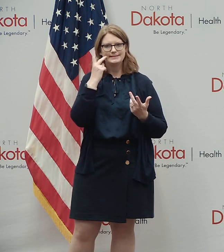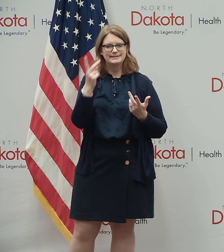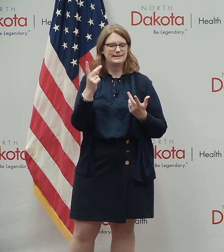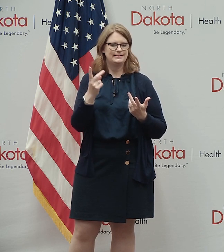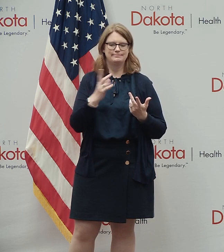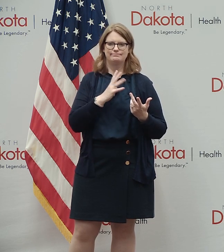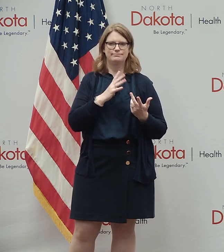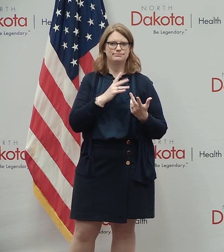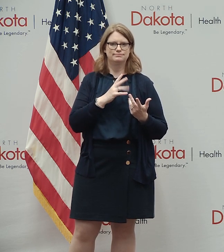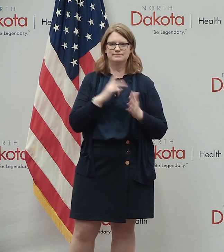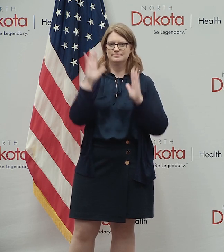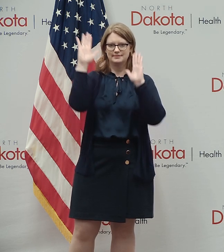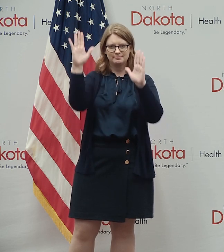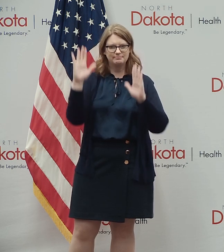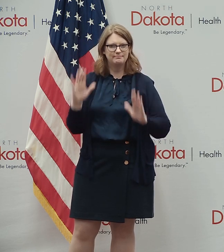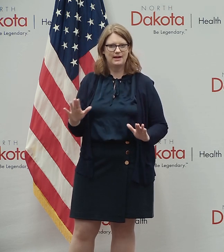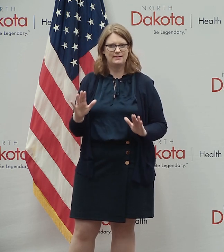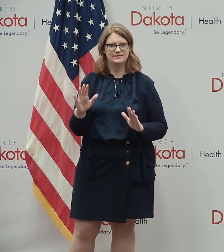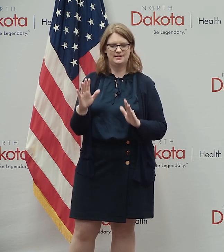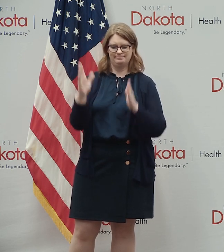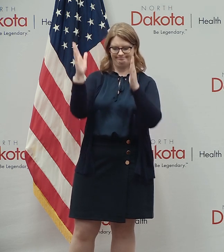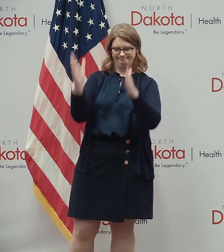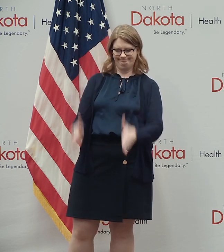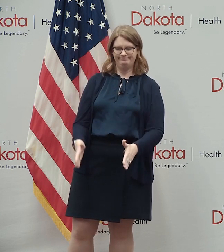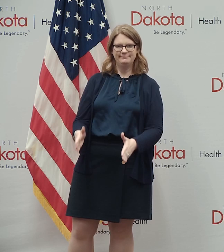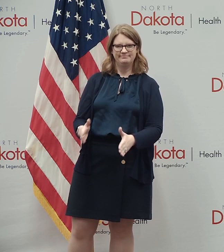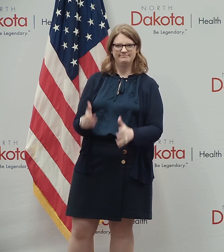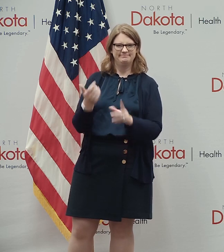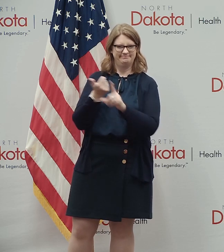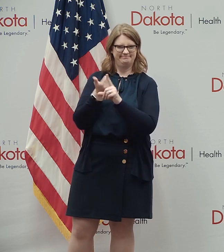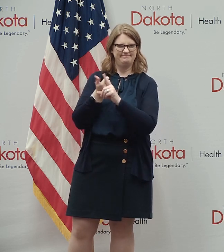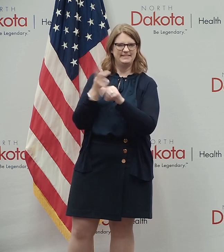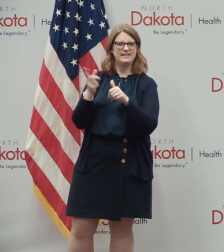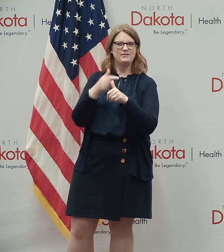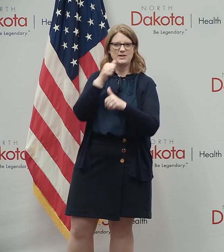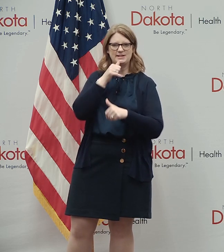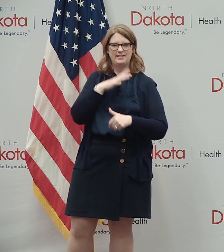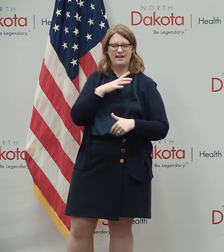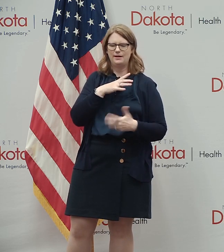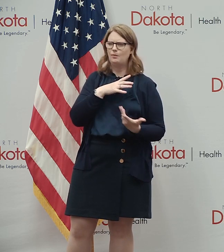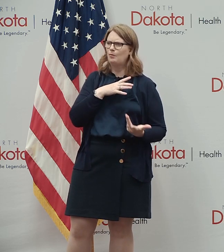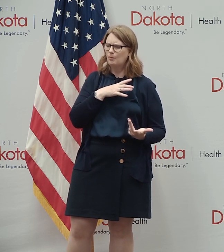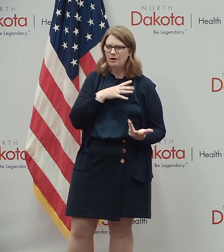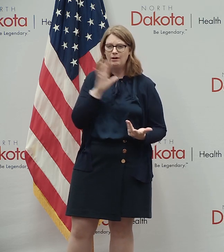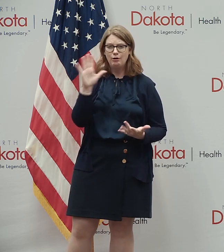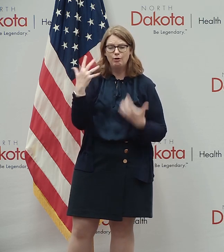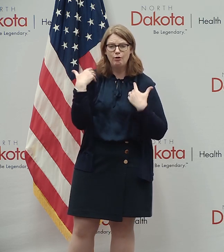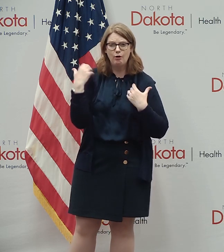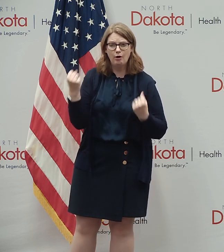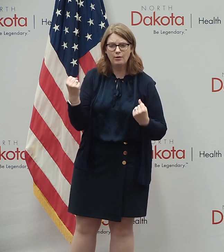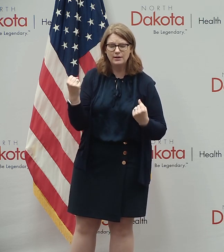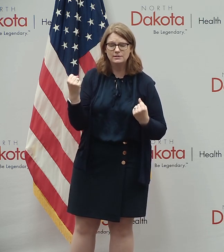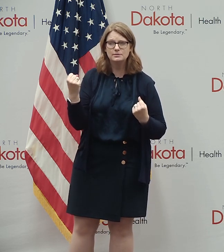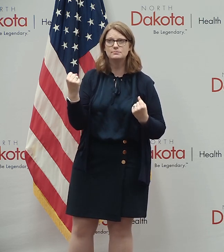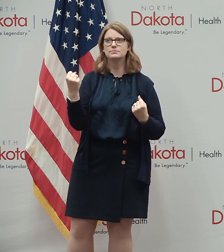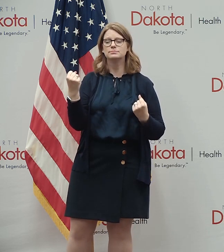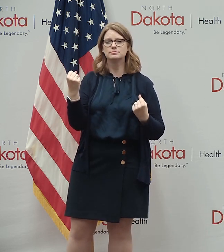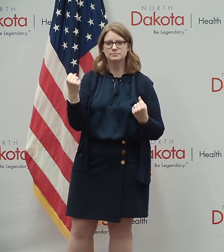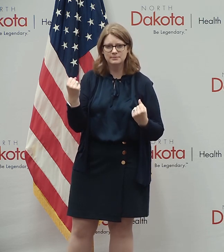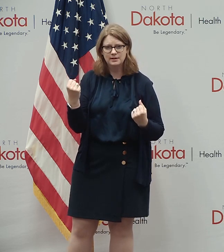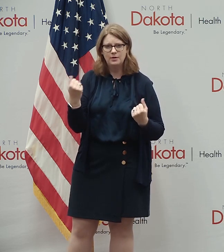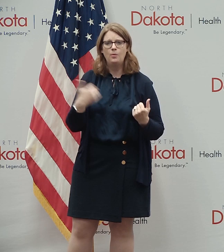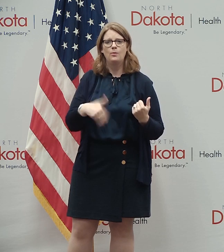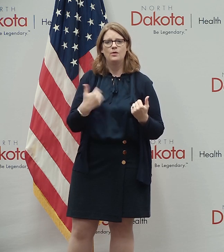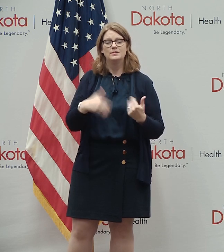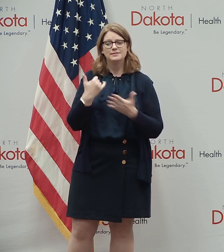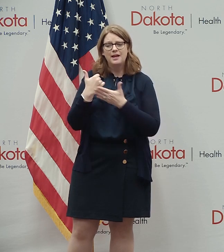amazing individual as our First Lady right now. The courage that she's shown to help all those